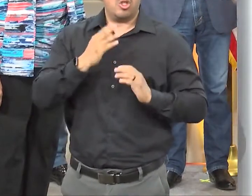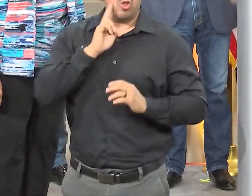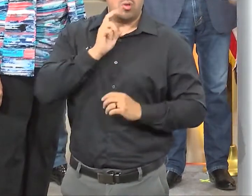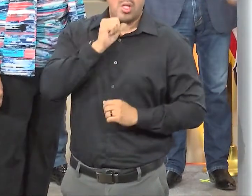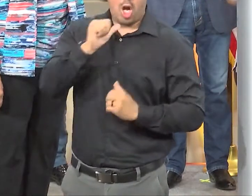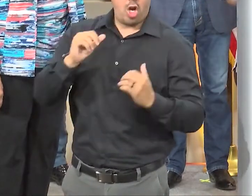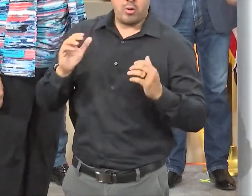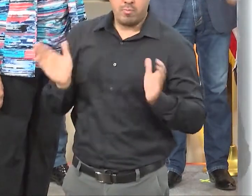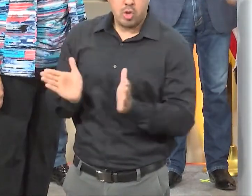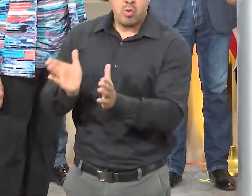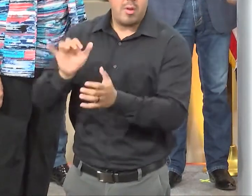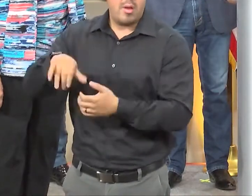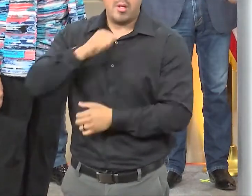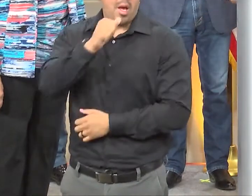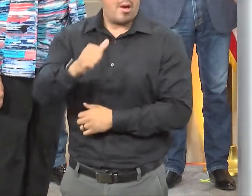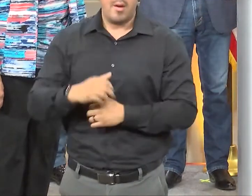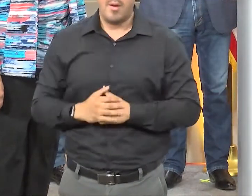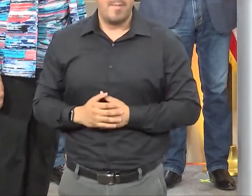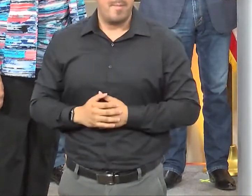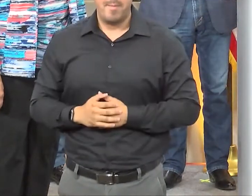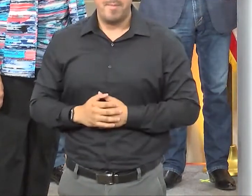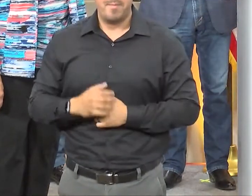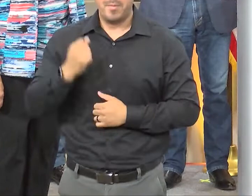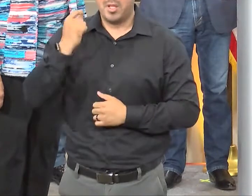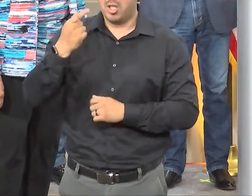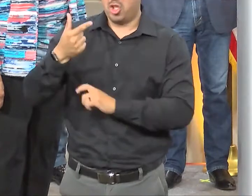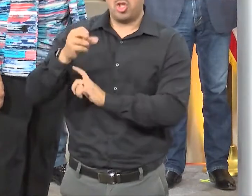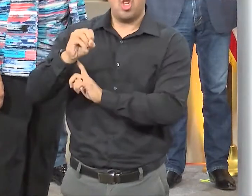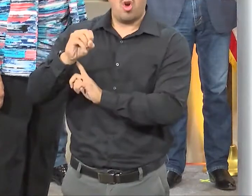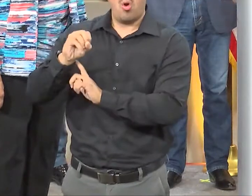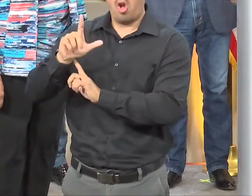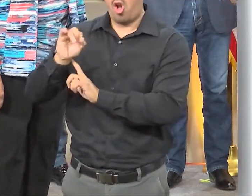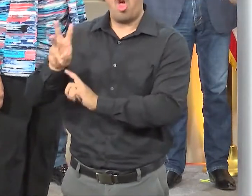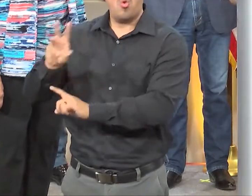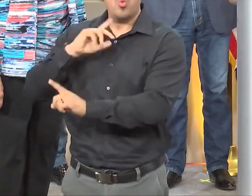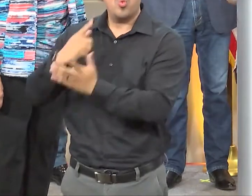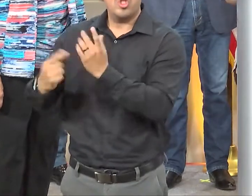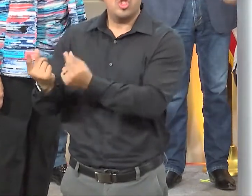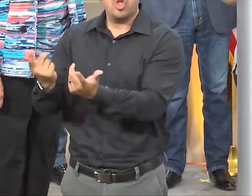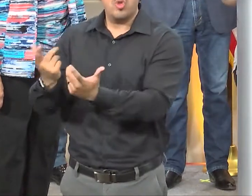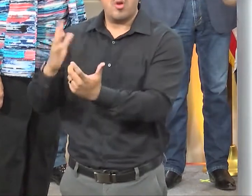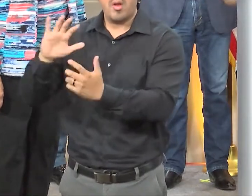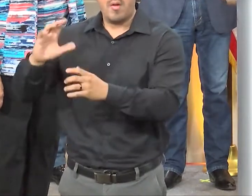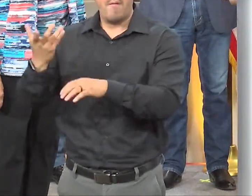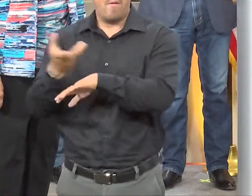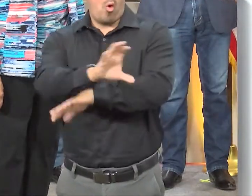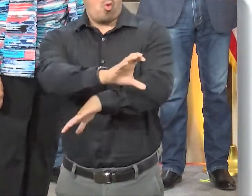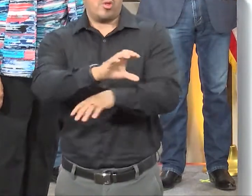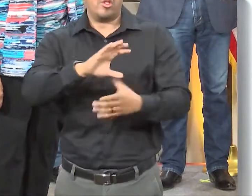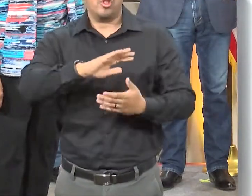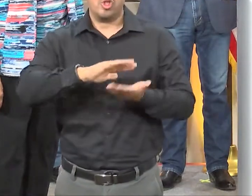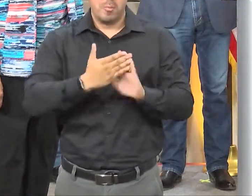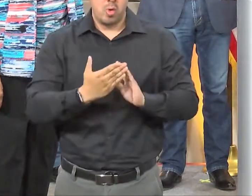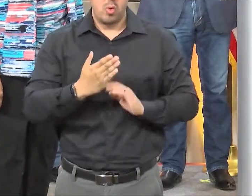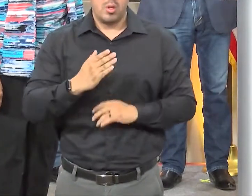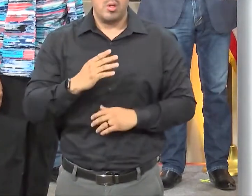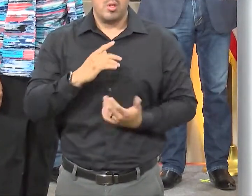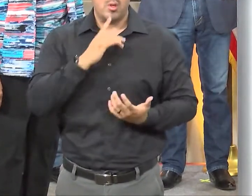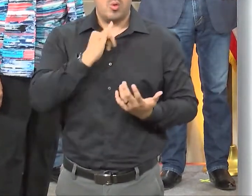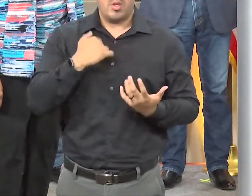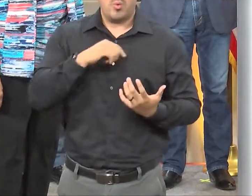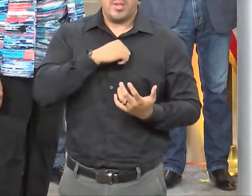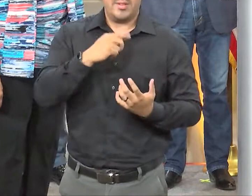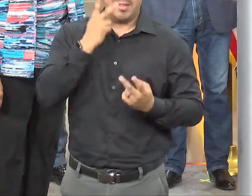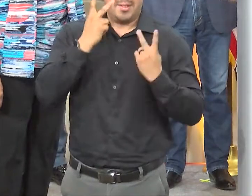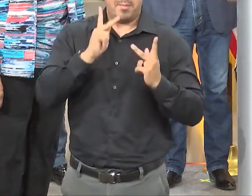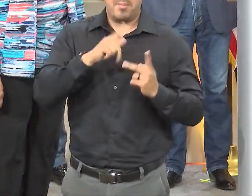that. So because of what the GLO has been forcing upon so many communities, and in our case in Pleasantville, we have